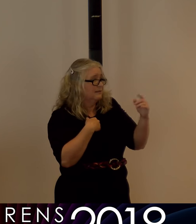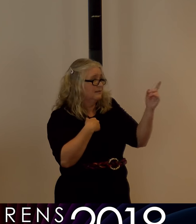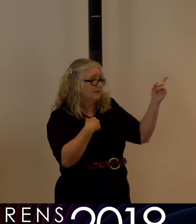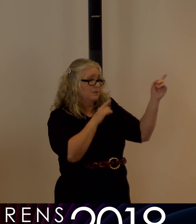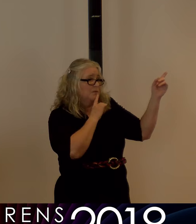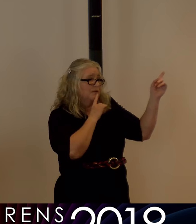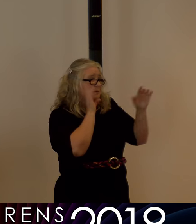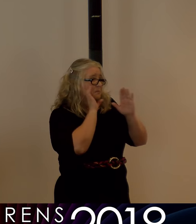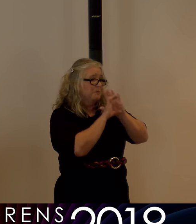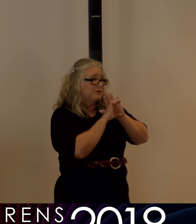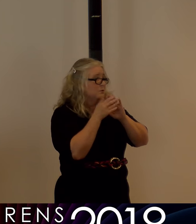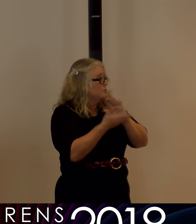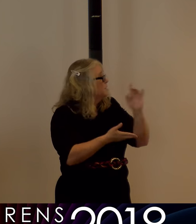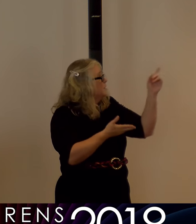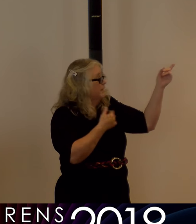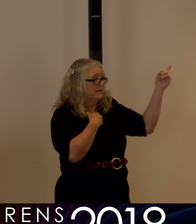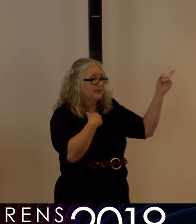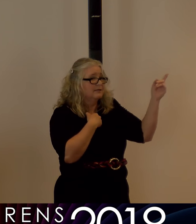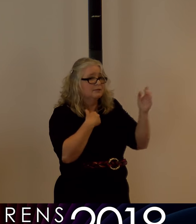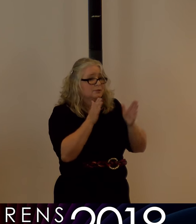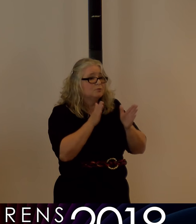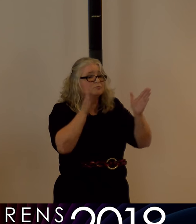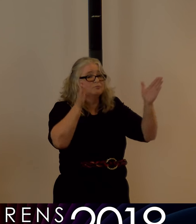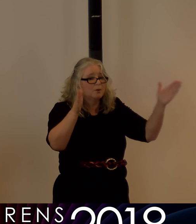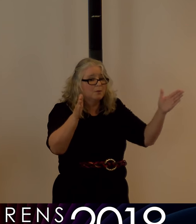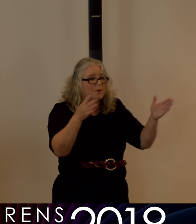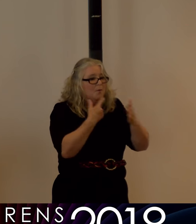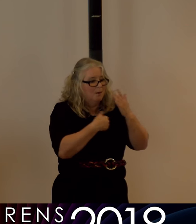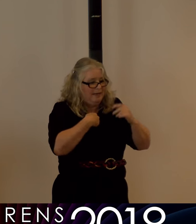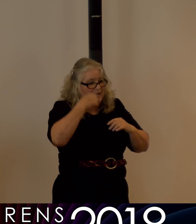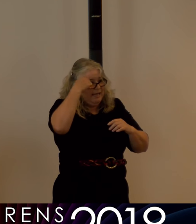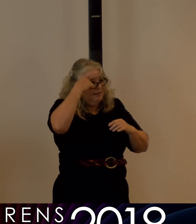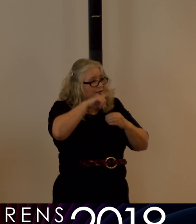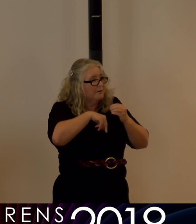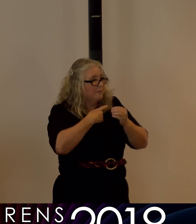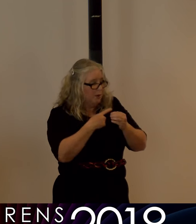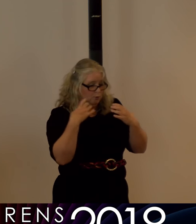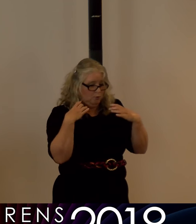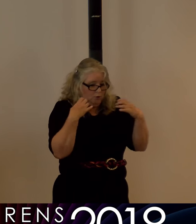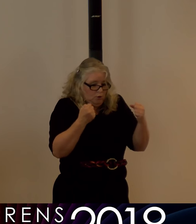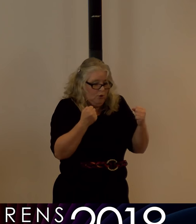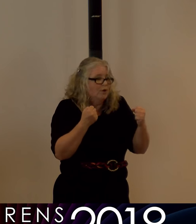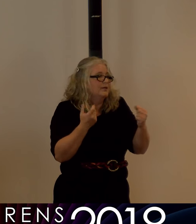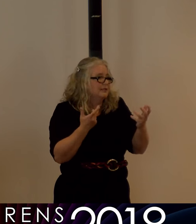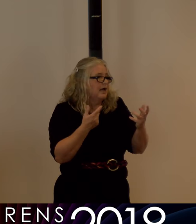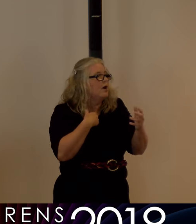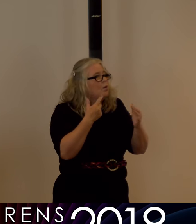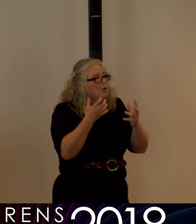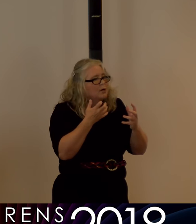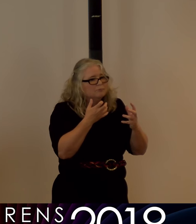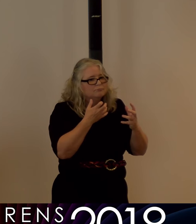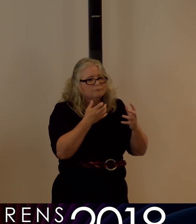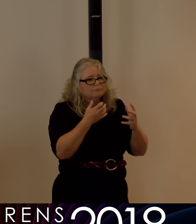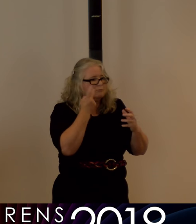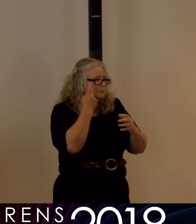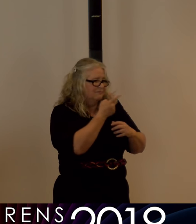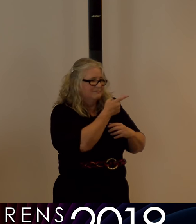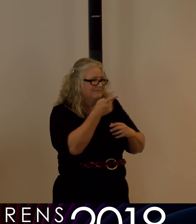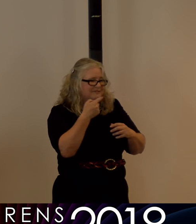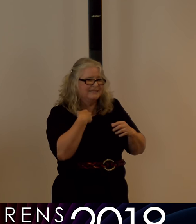genetic mechanisms in charge. I want to share with you a timeline, because I've been mentioning several things along the